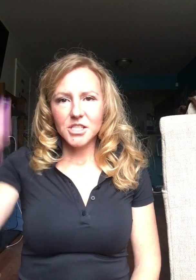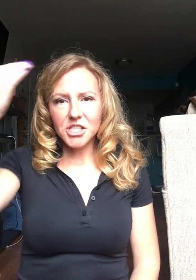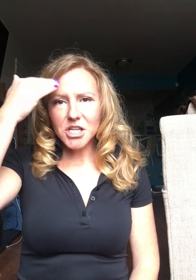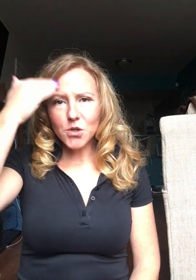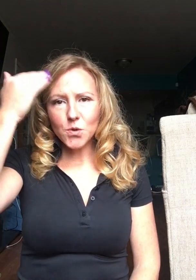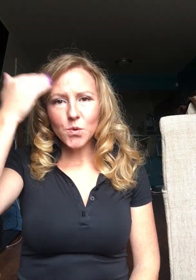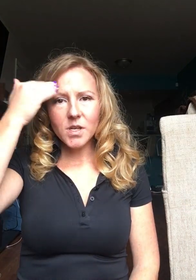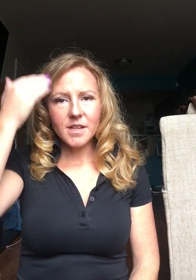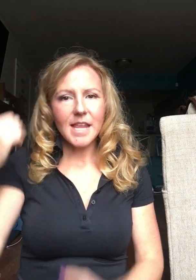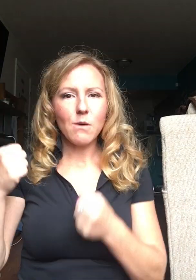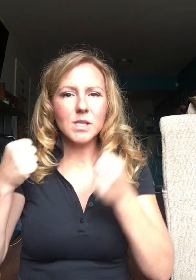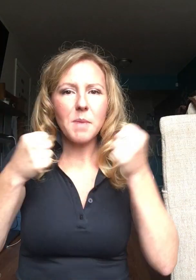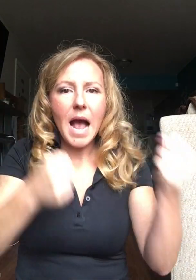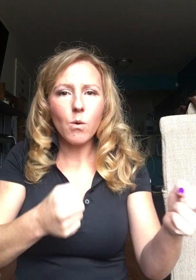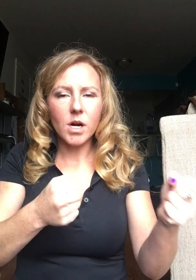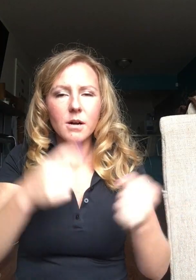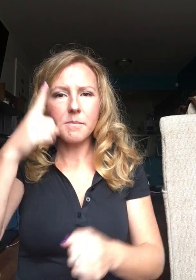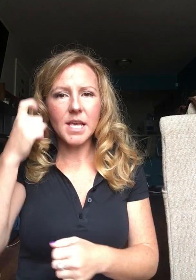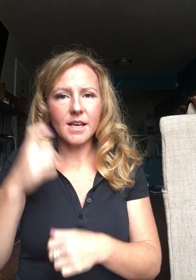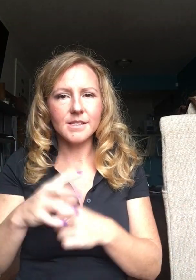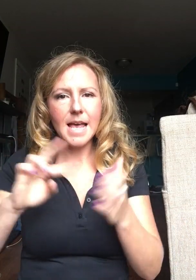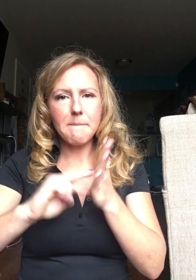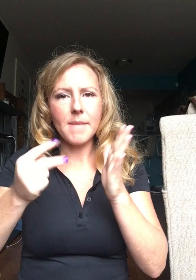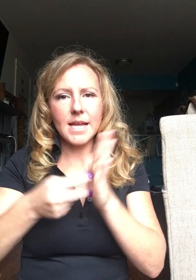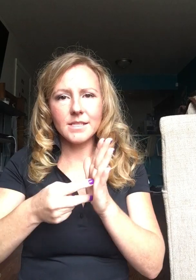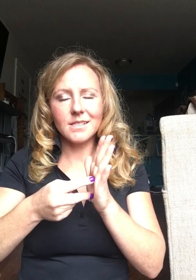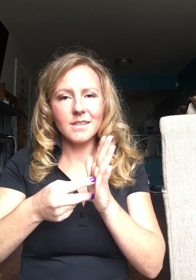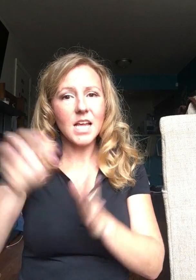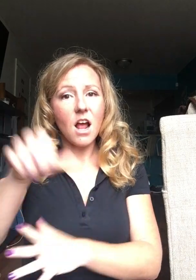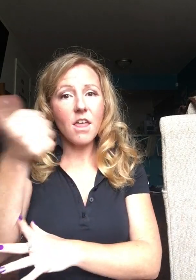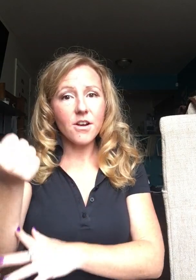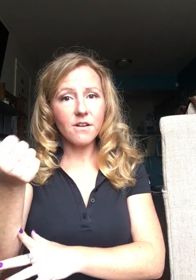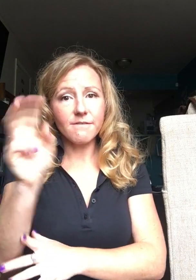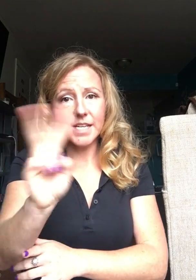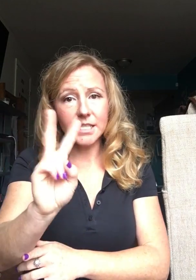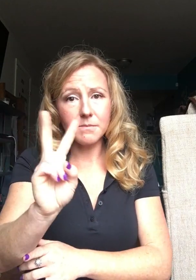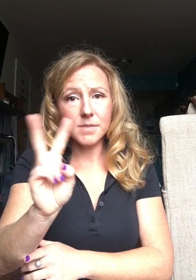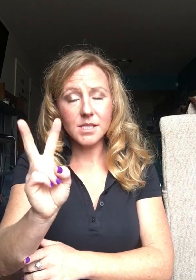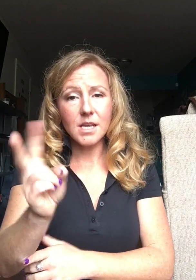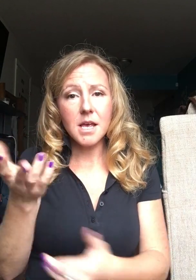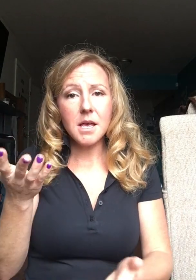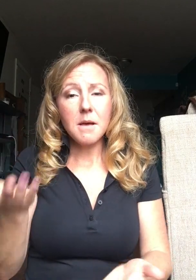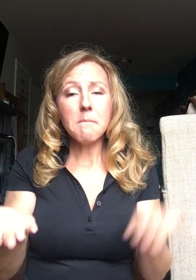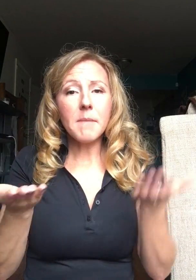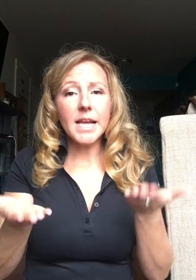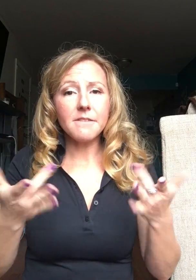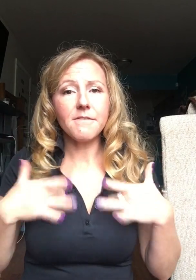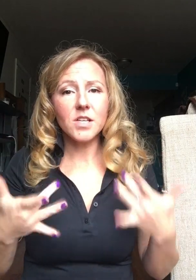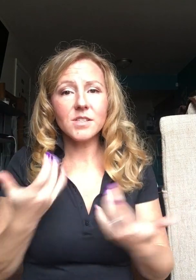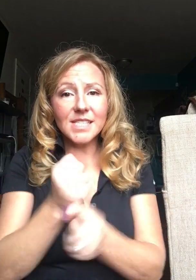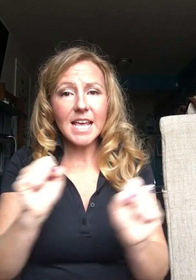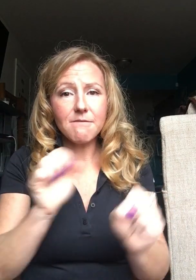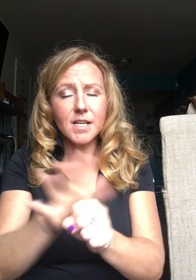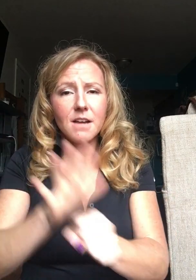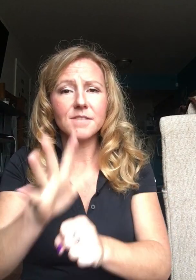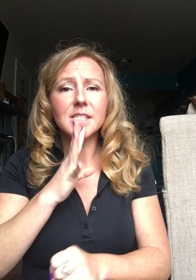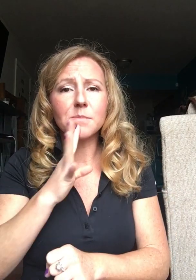she knew that was power, because that meant that other victims might feel safe enough to speak